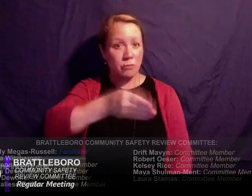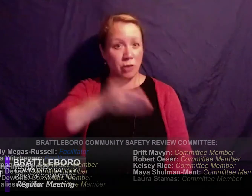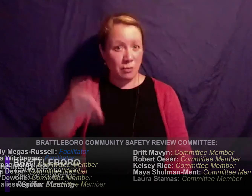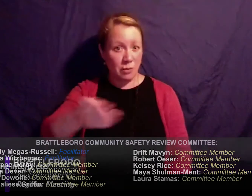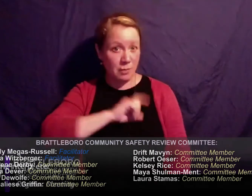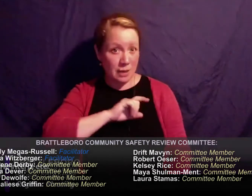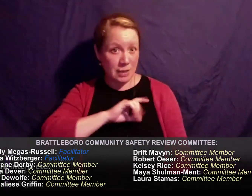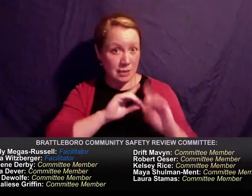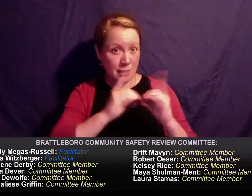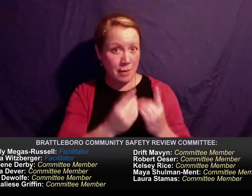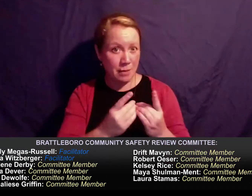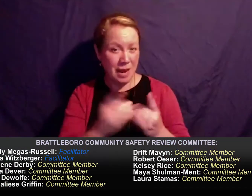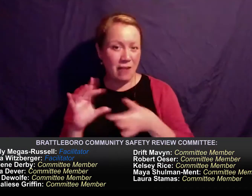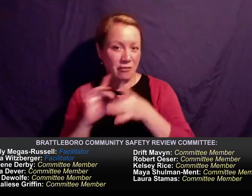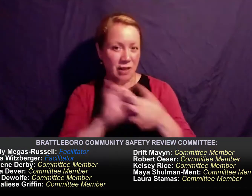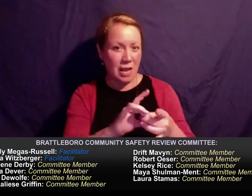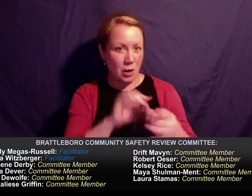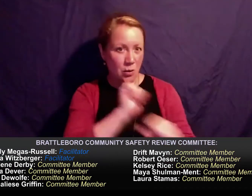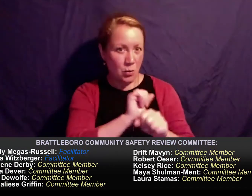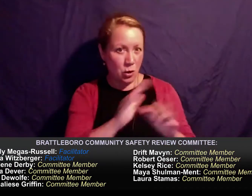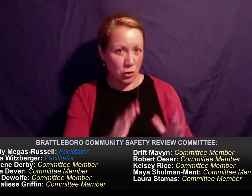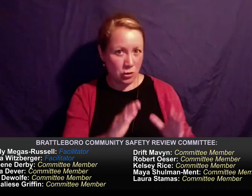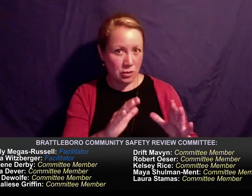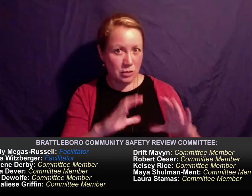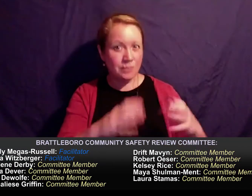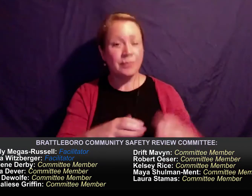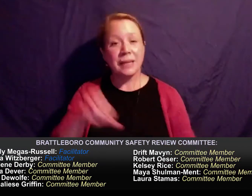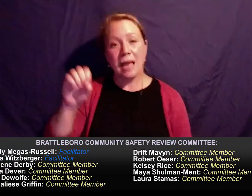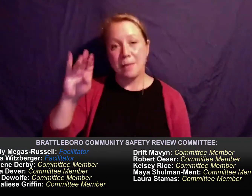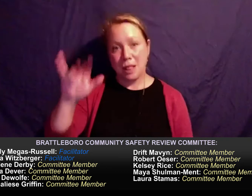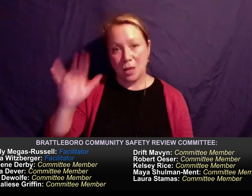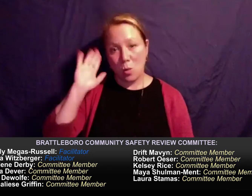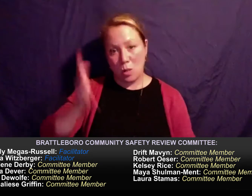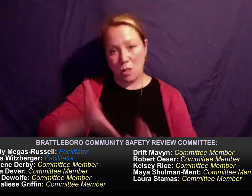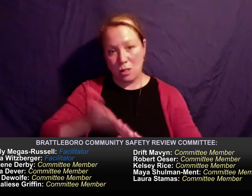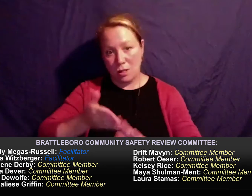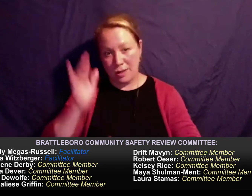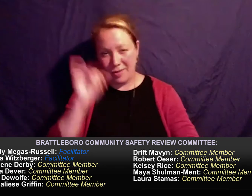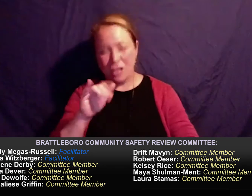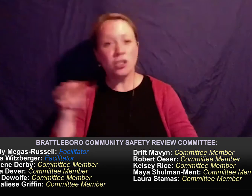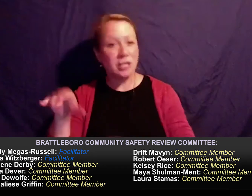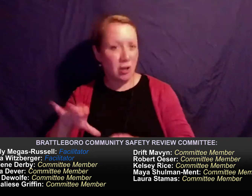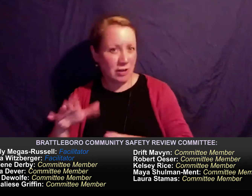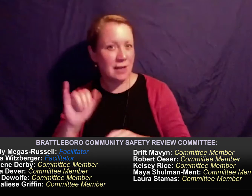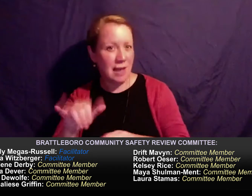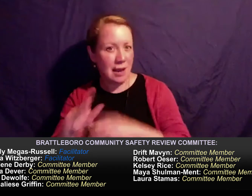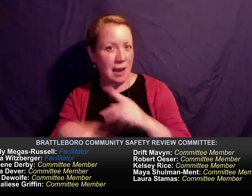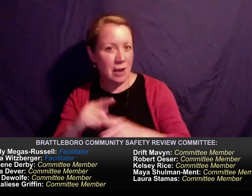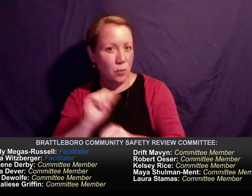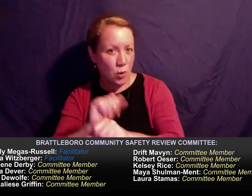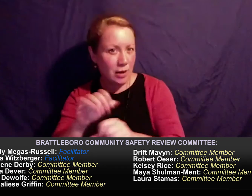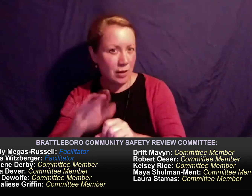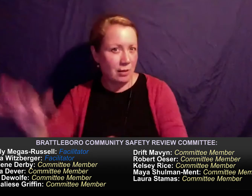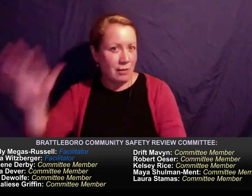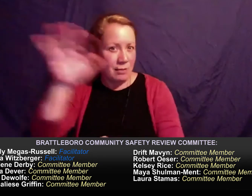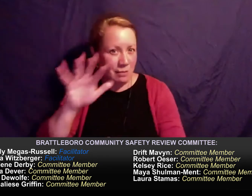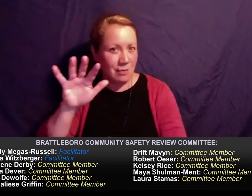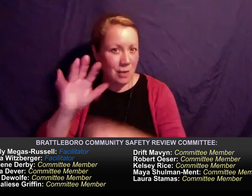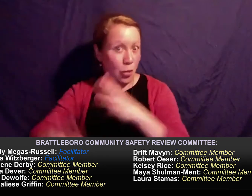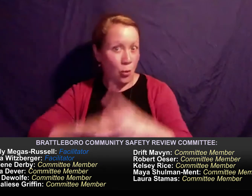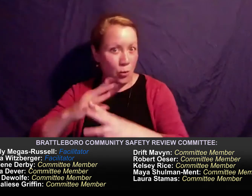workers. And that is going to be mostly led by Emily, who does that type of work in the world with other organizations in our